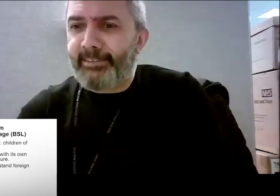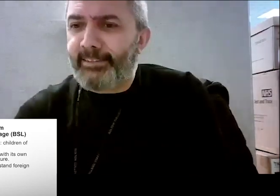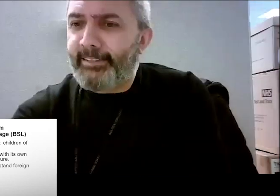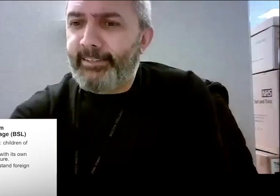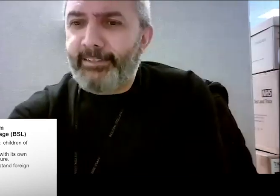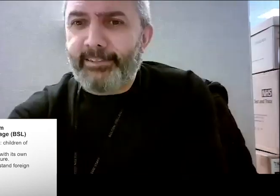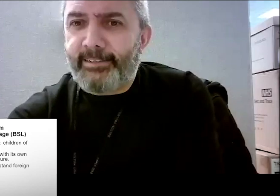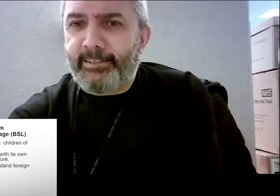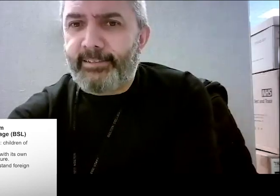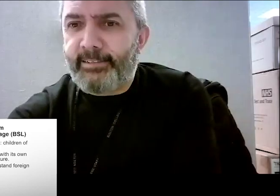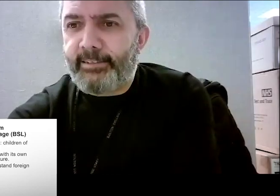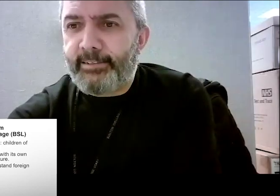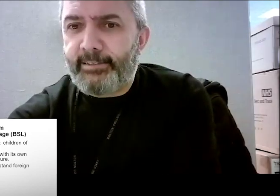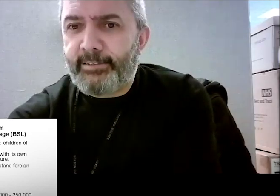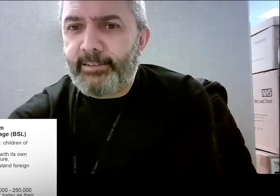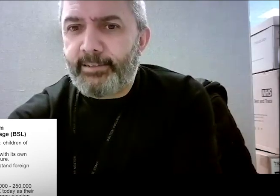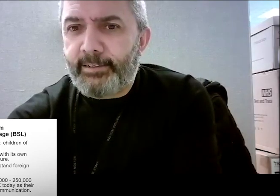quite difficult.